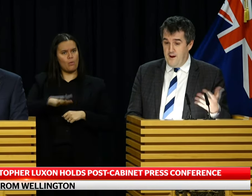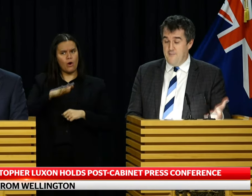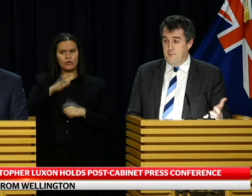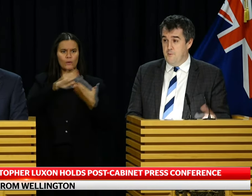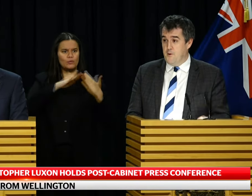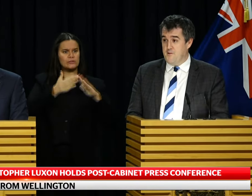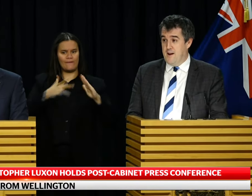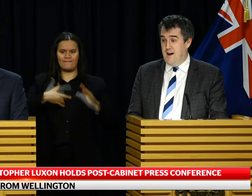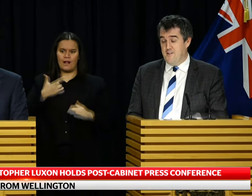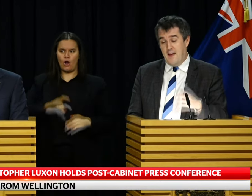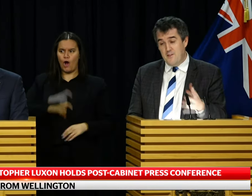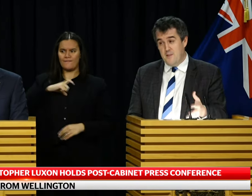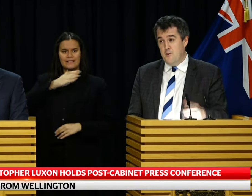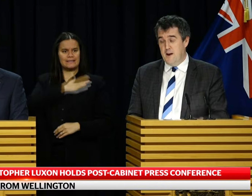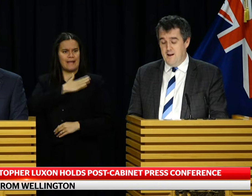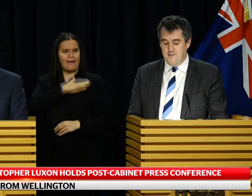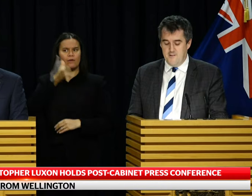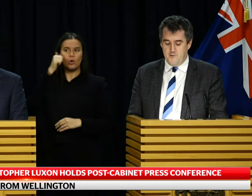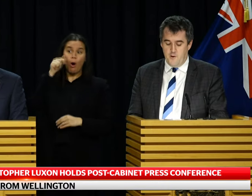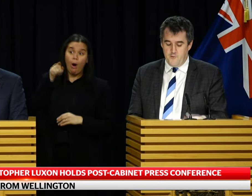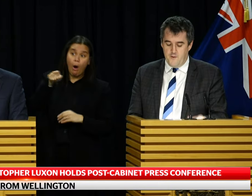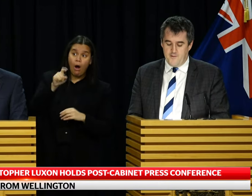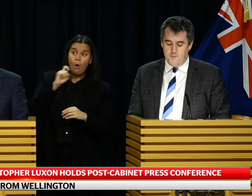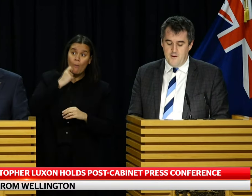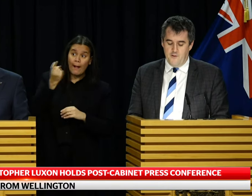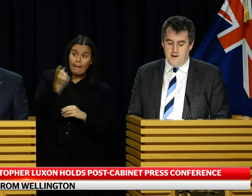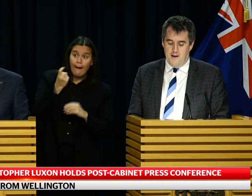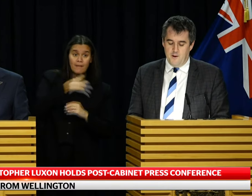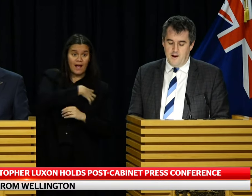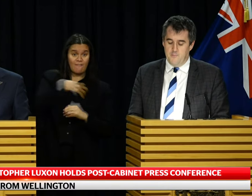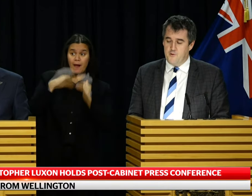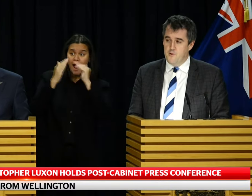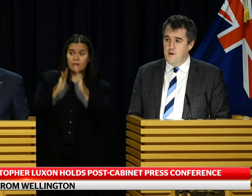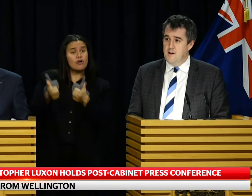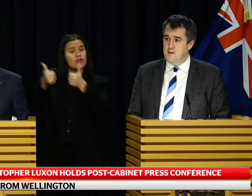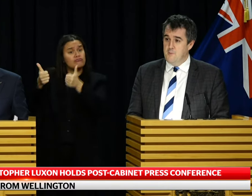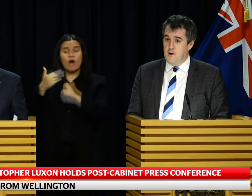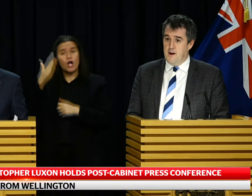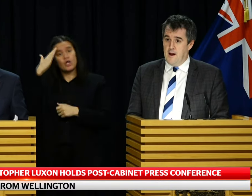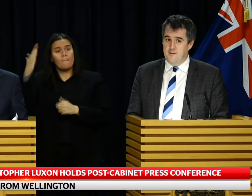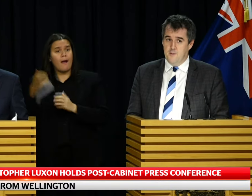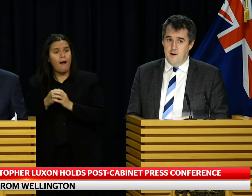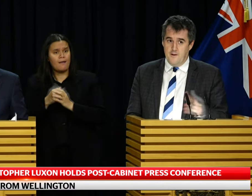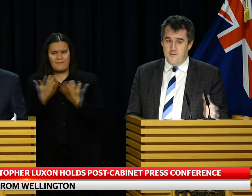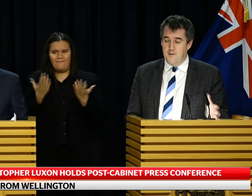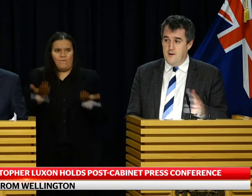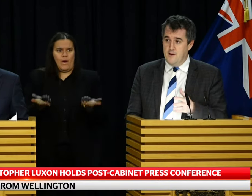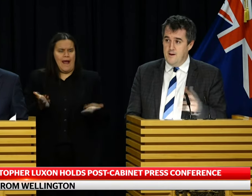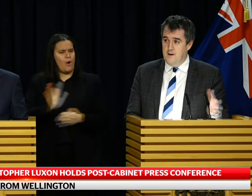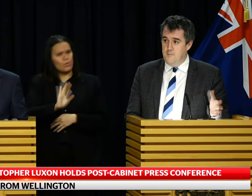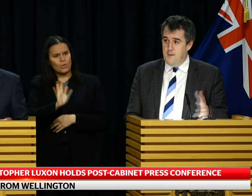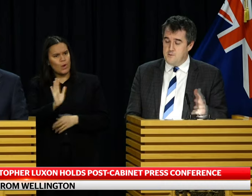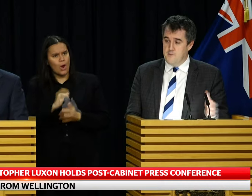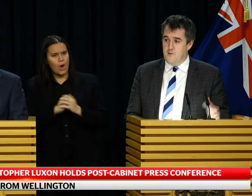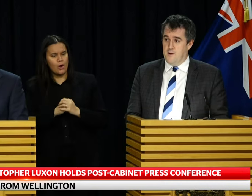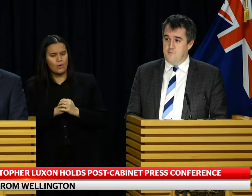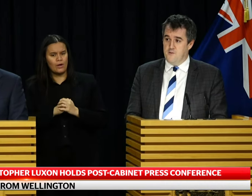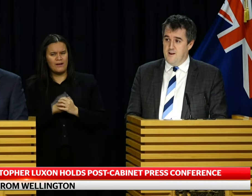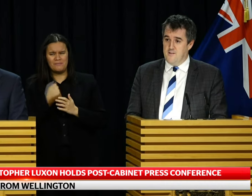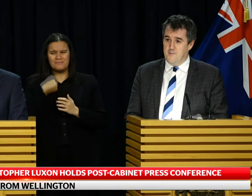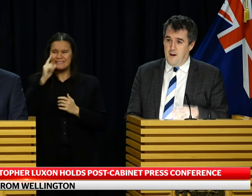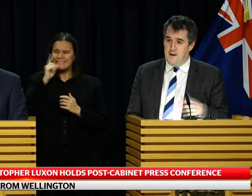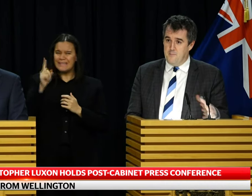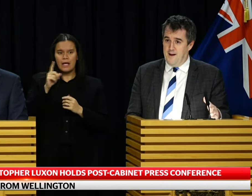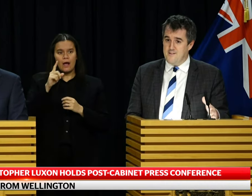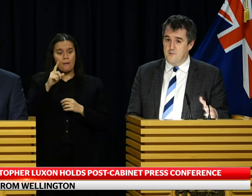building, with the government building state houses and the community housing sector as well. So we've asked them to lift their game when it comes to community engagement, and I see the management of